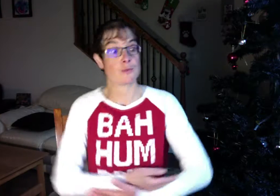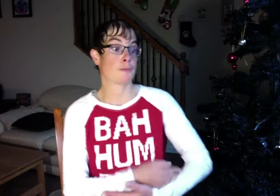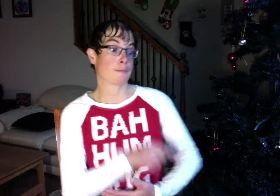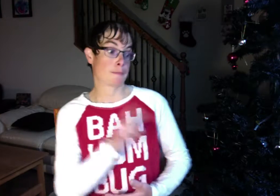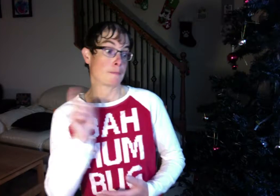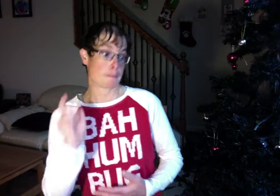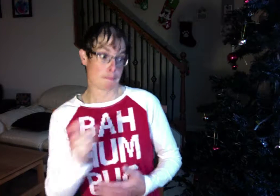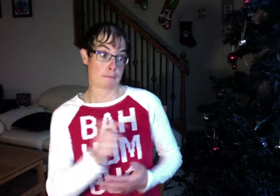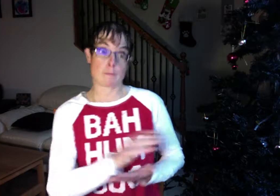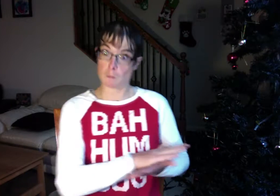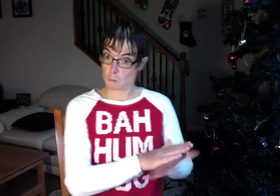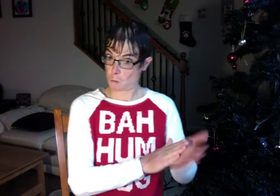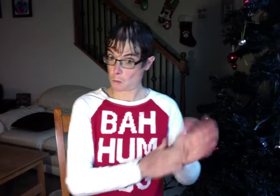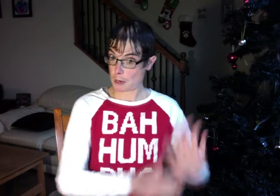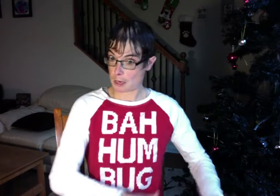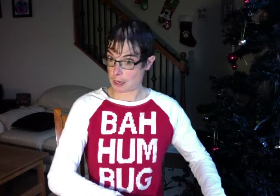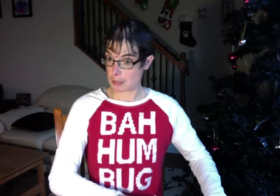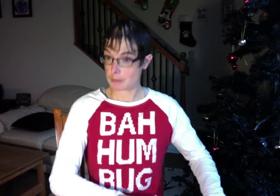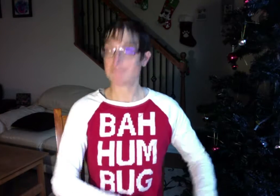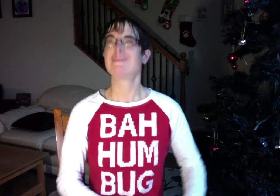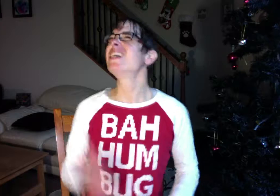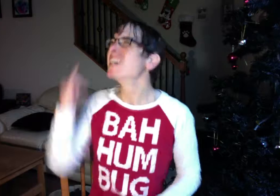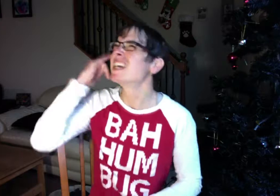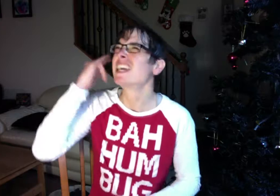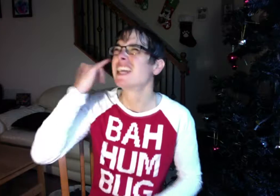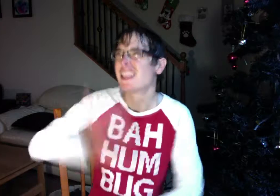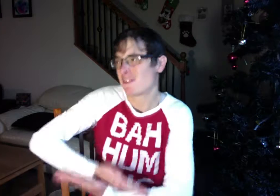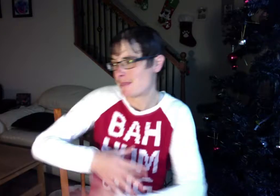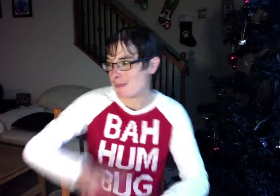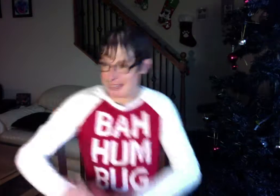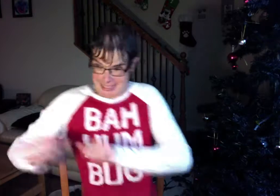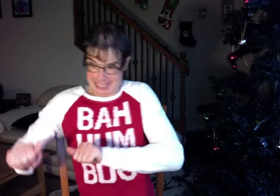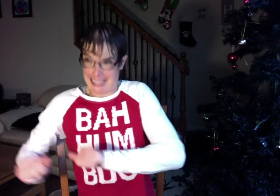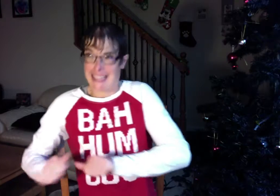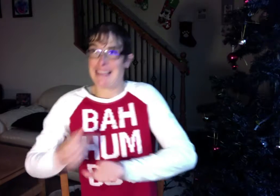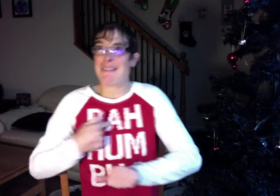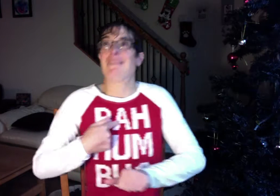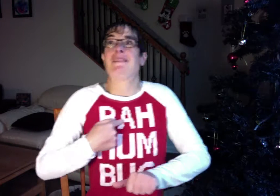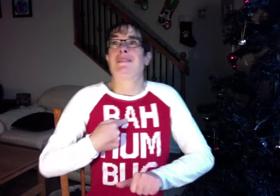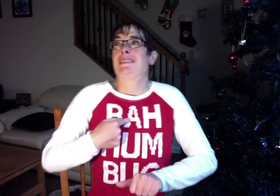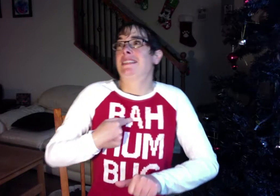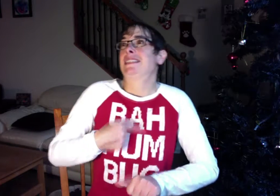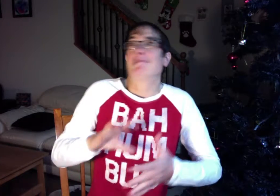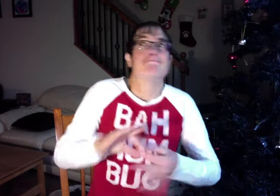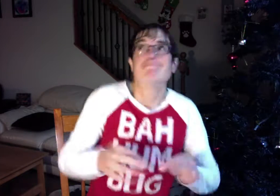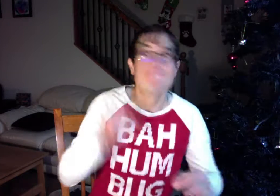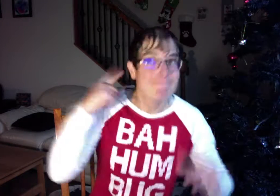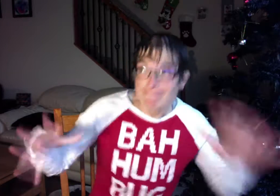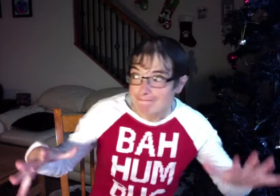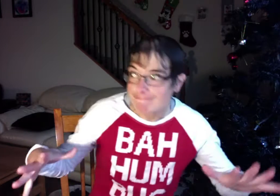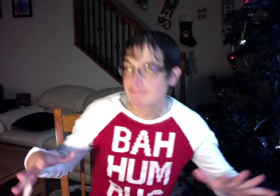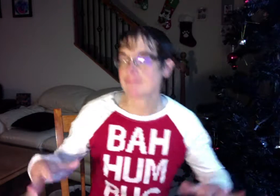person again? She shouted. Julius isn't going anywhere, said Lily's father. And he didn't.